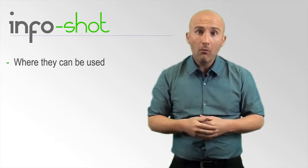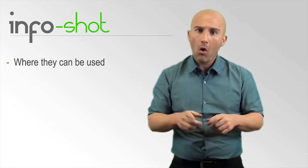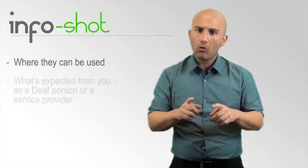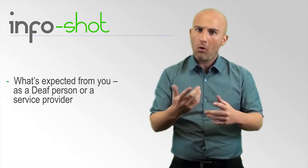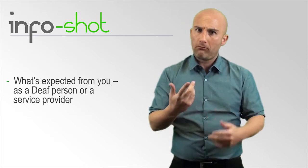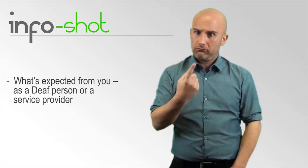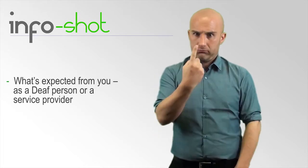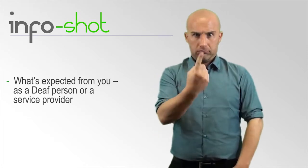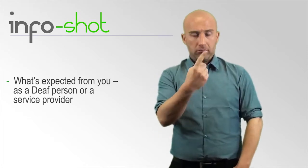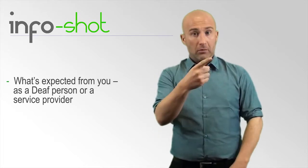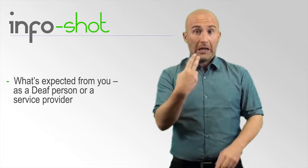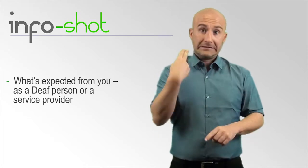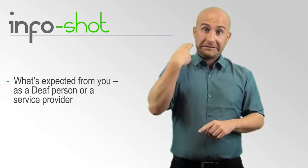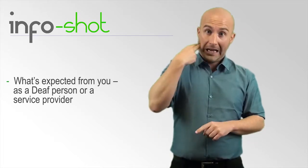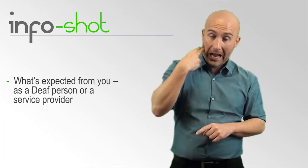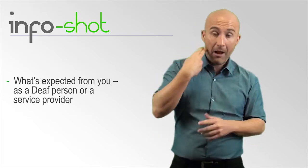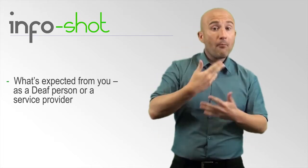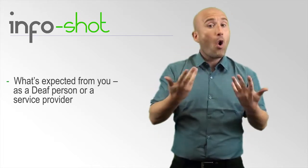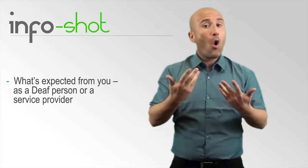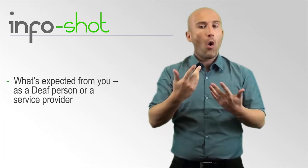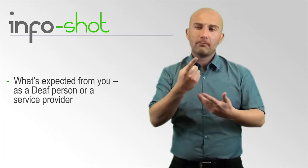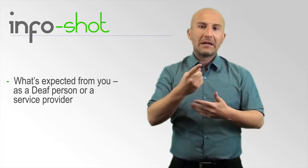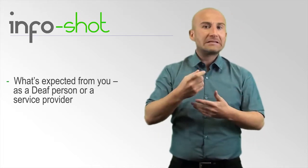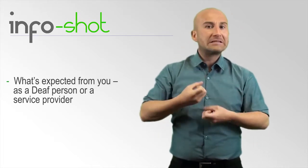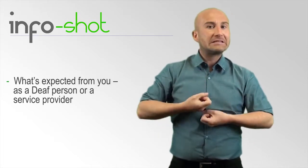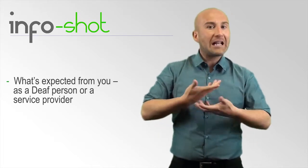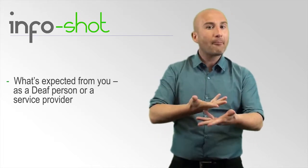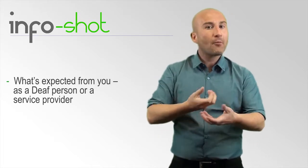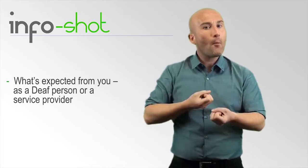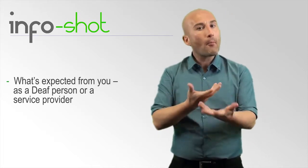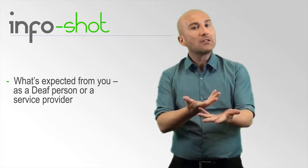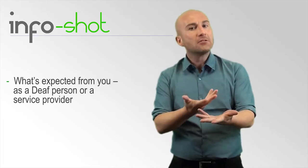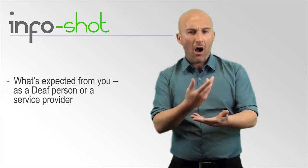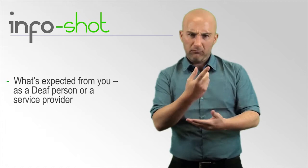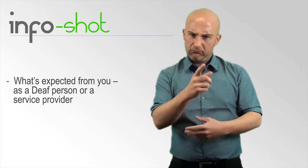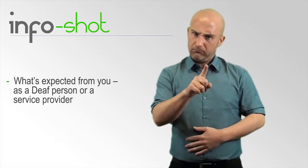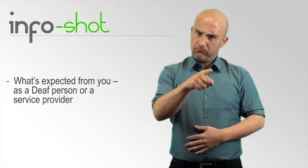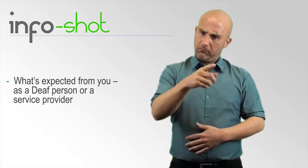used? What's expected from you as a deaf person or a service provider?